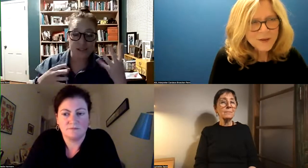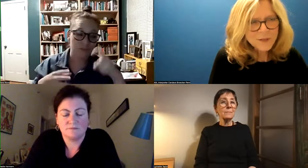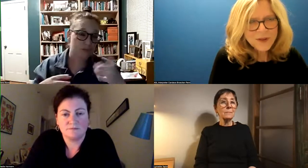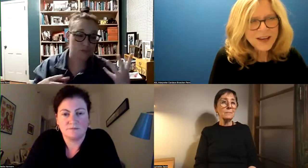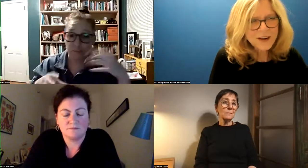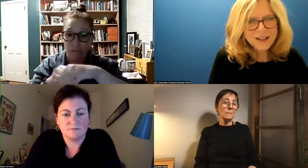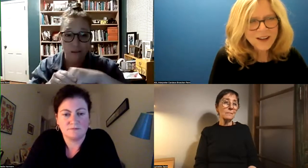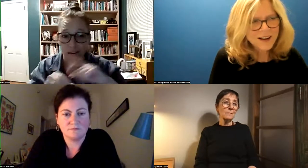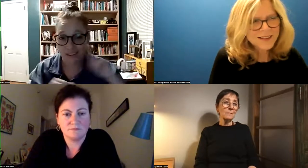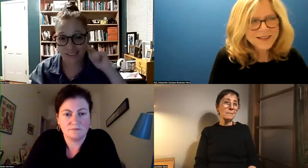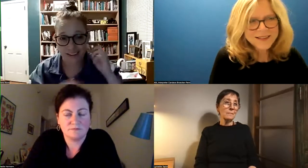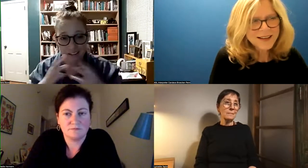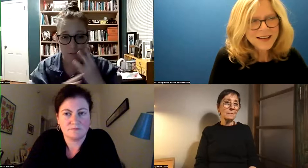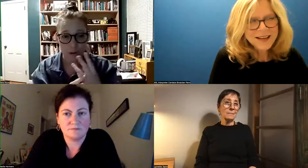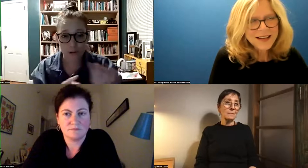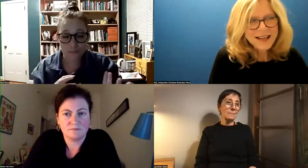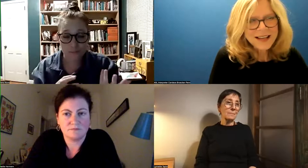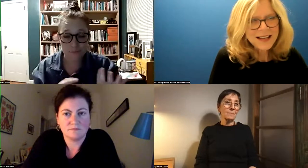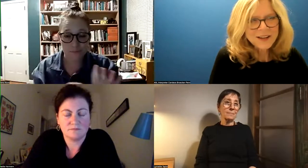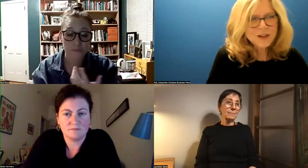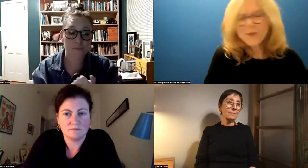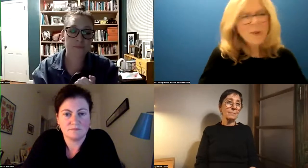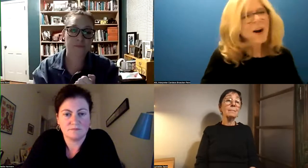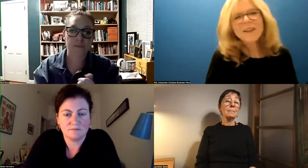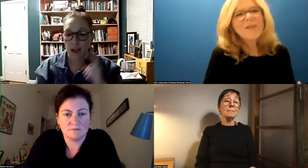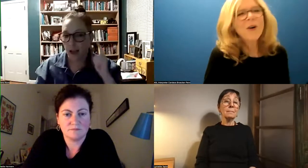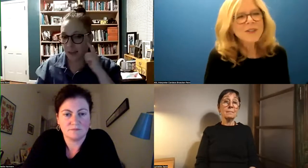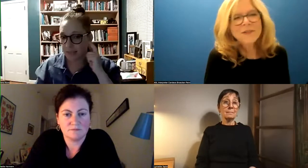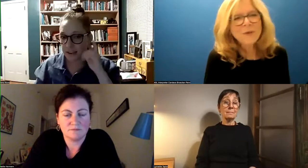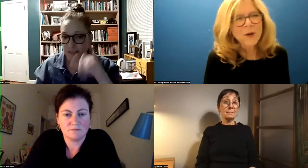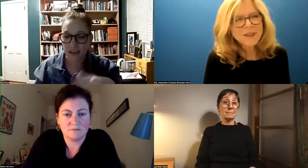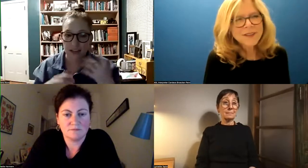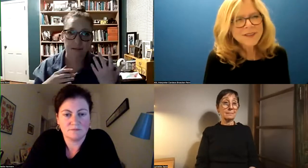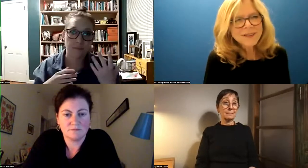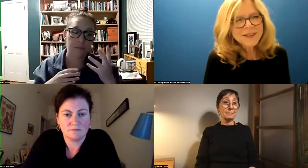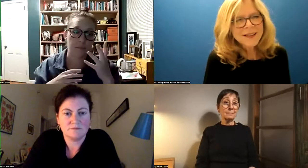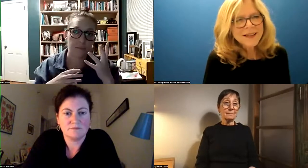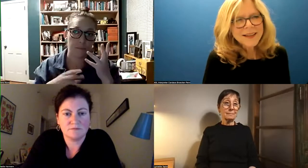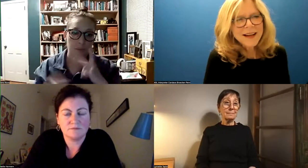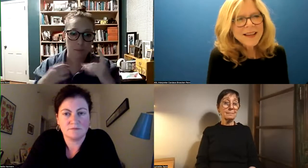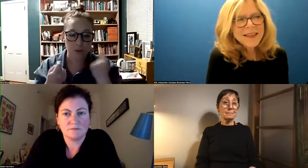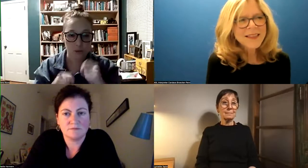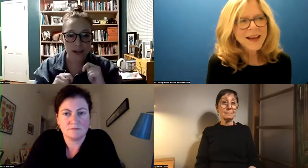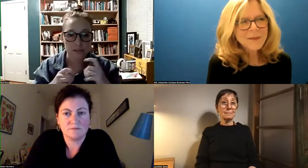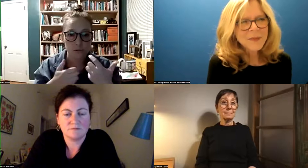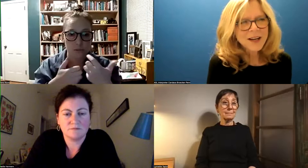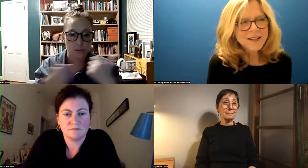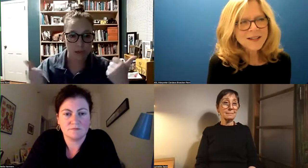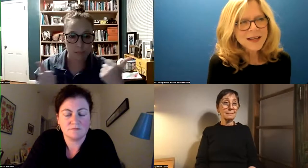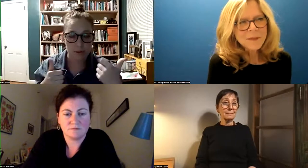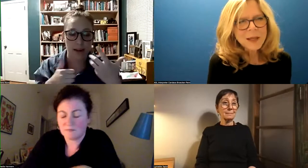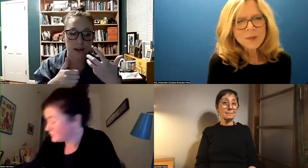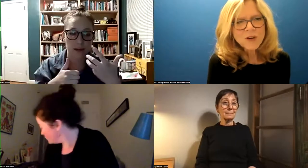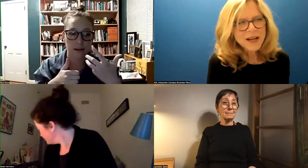everyone with a hearing loss should be part of the whole deaf world. I think that